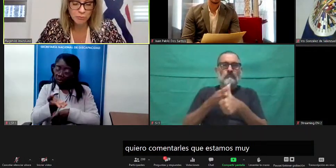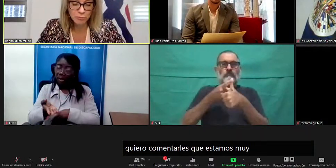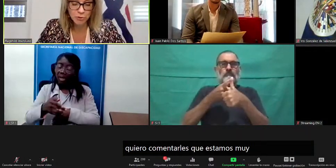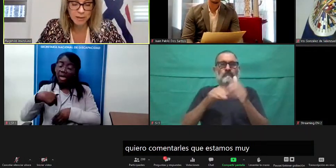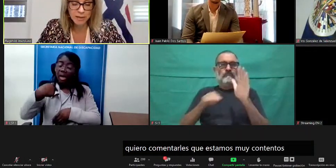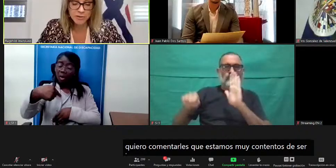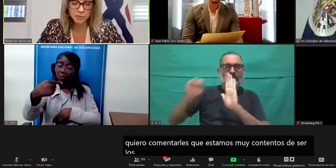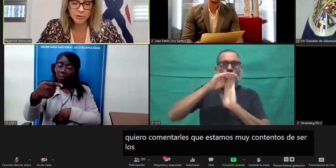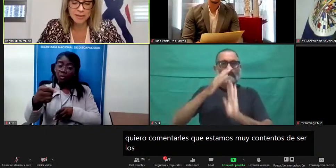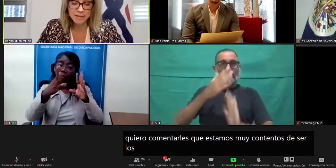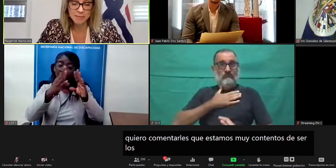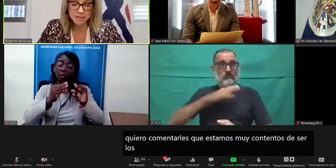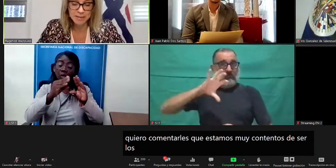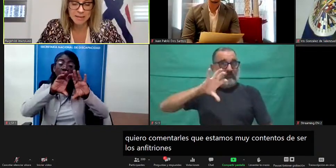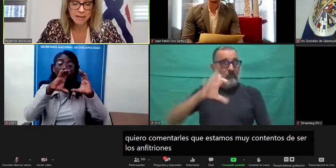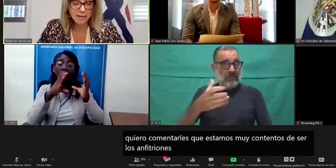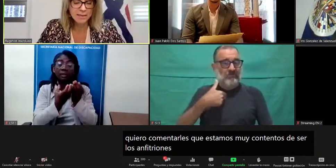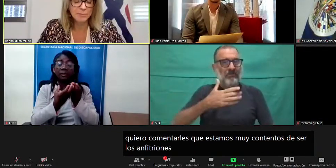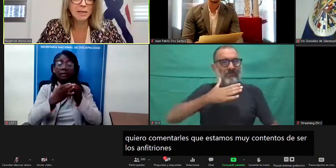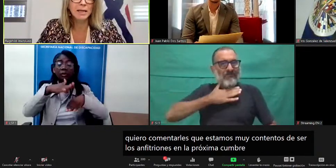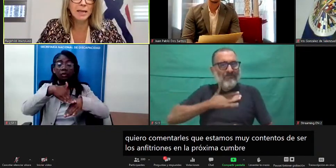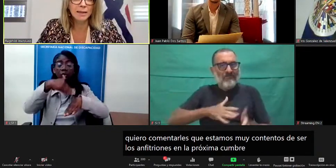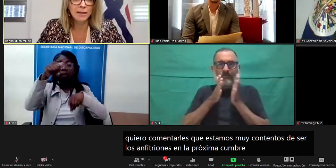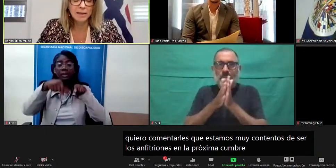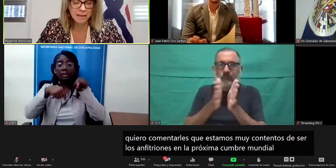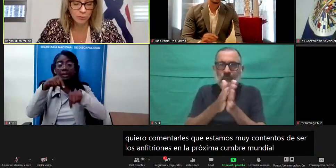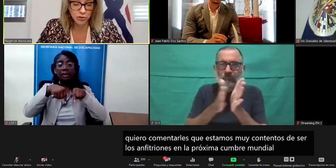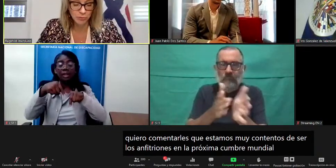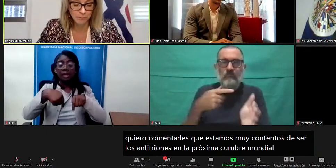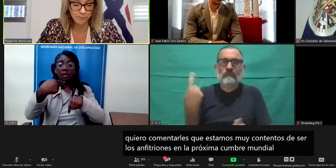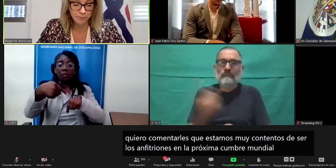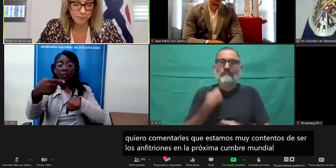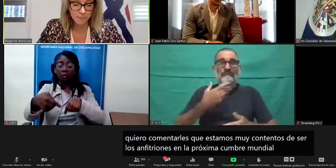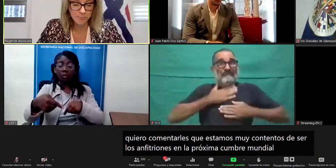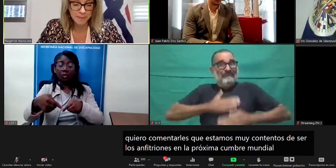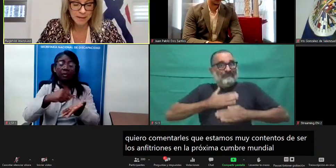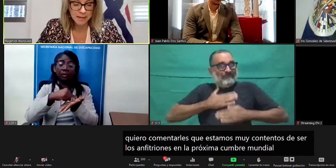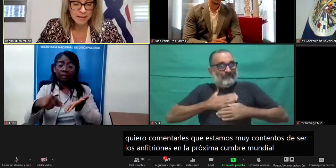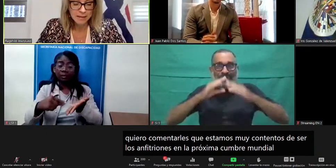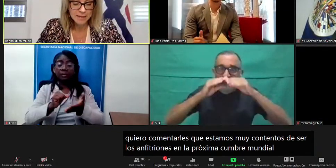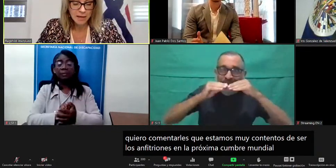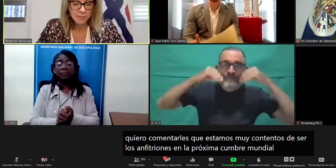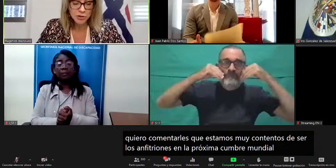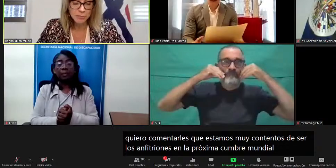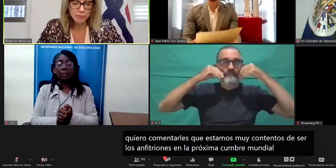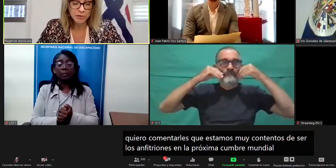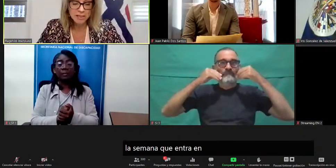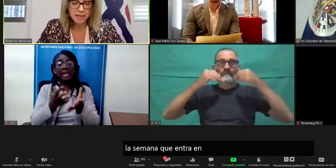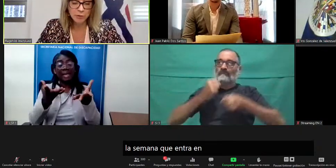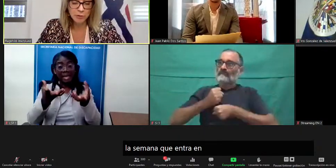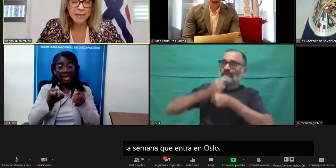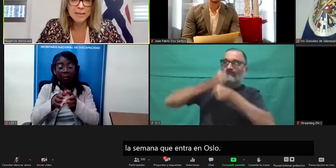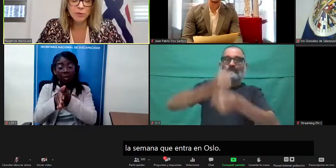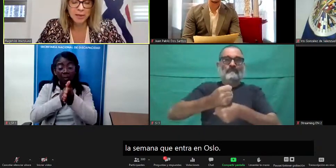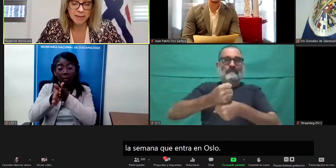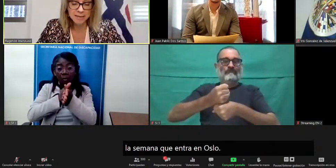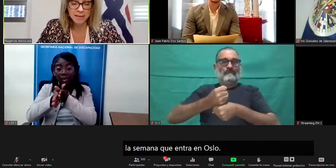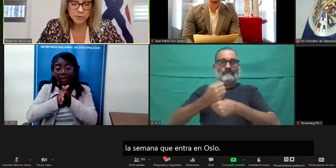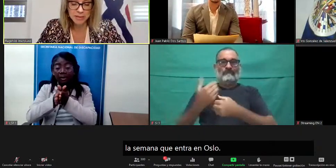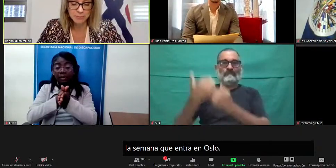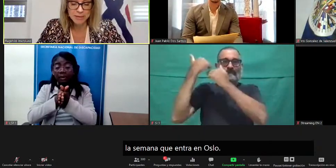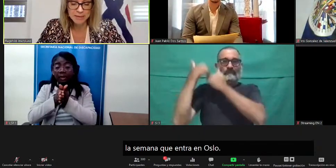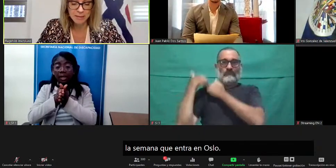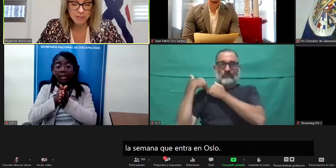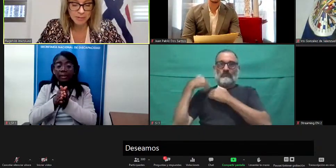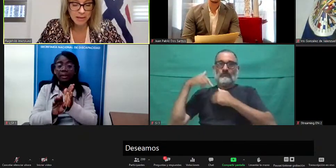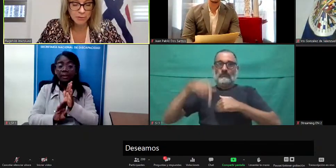being the hosts of the next world summit on disabilities next week and also we want